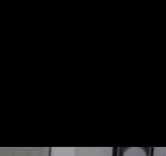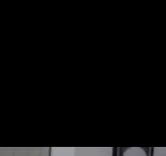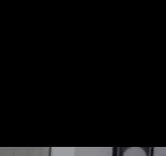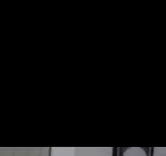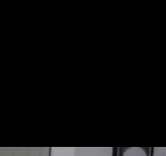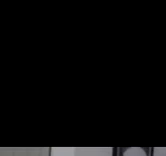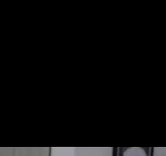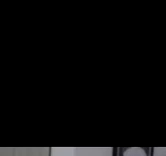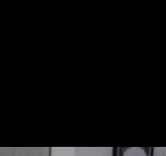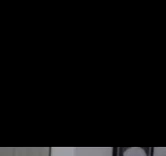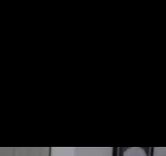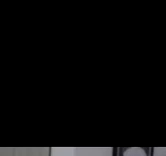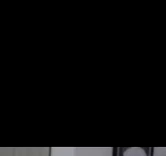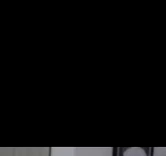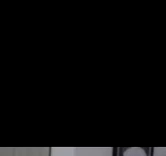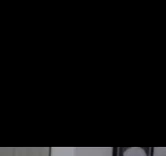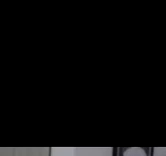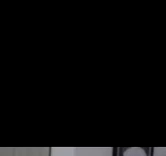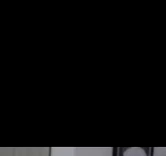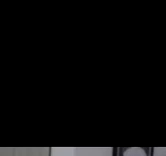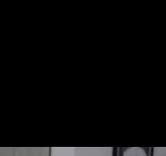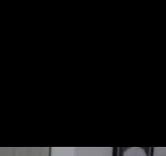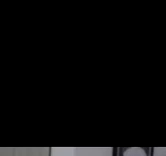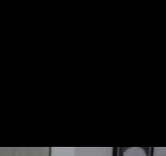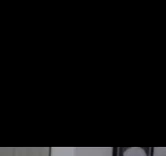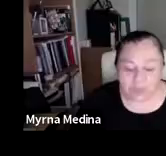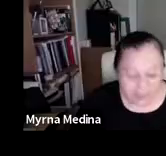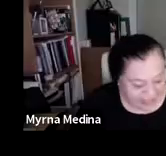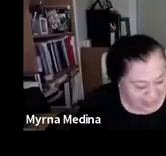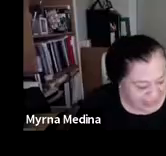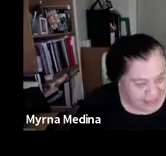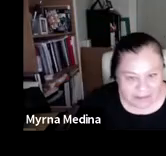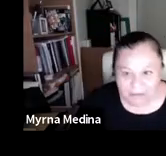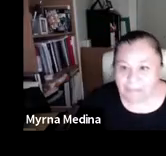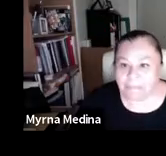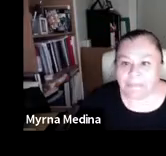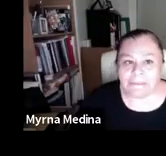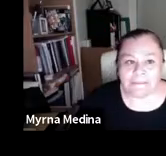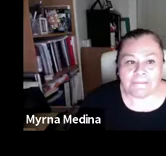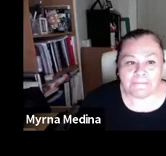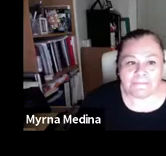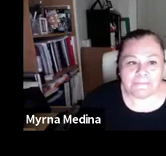Okay, I'm going to share my screen. Voy a compartir mi pantalla.